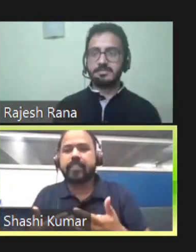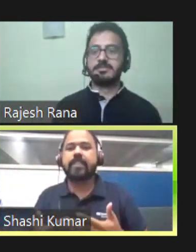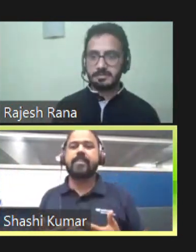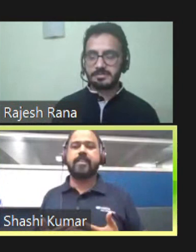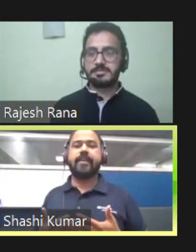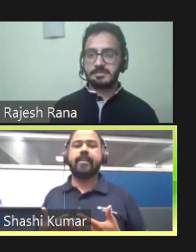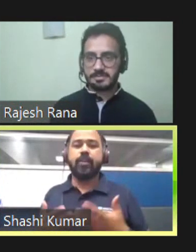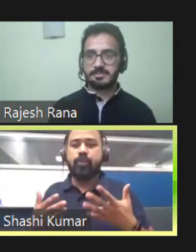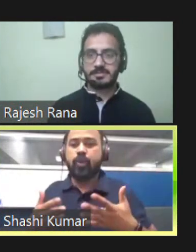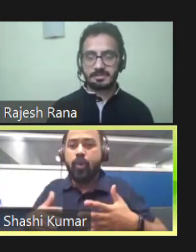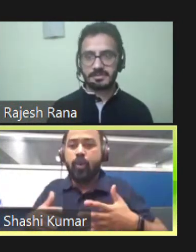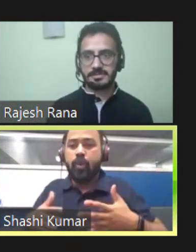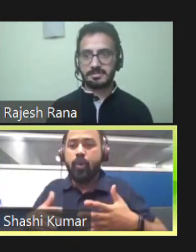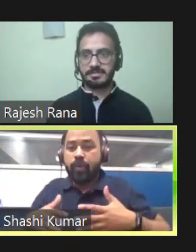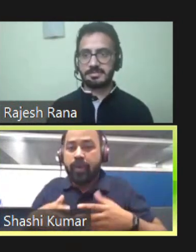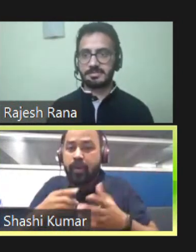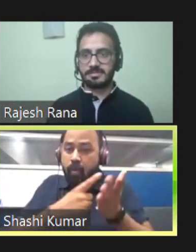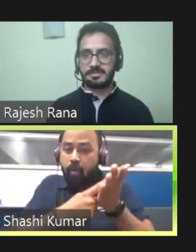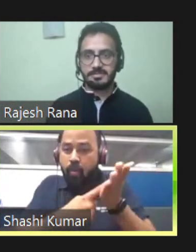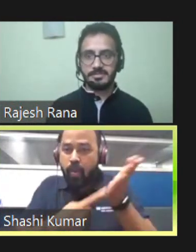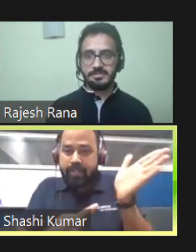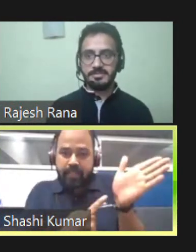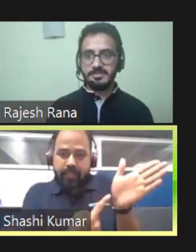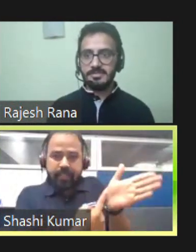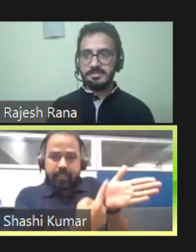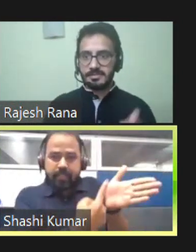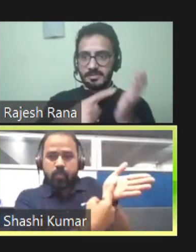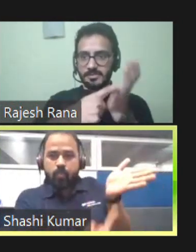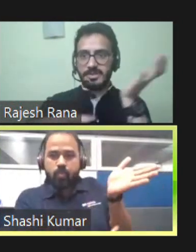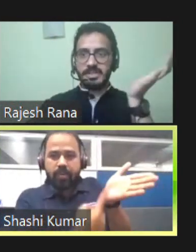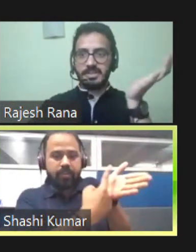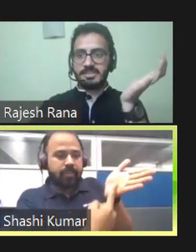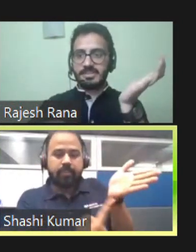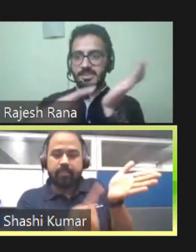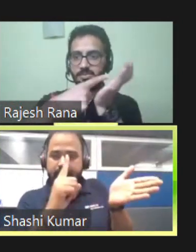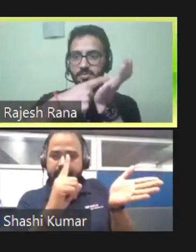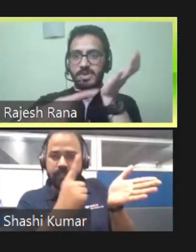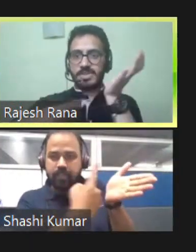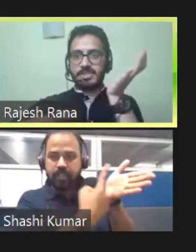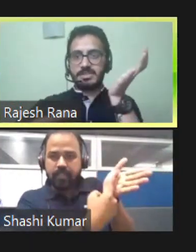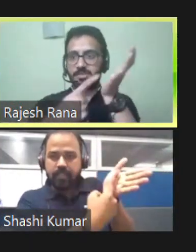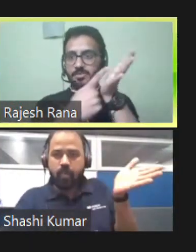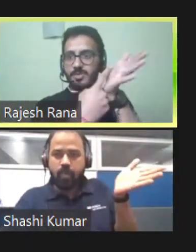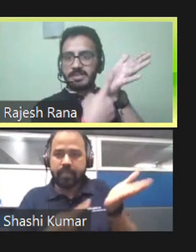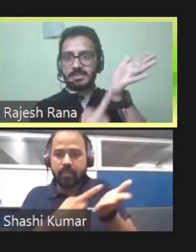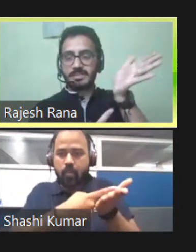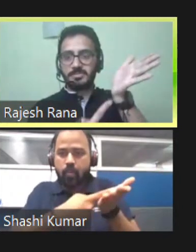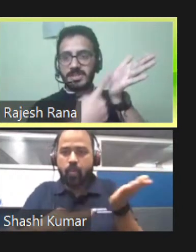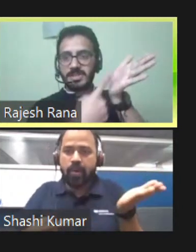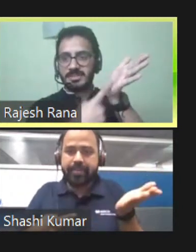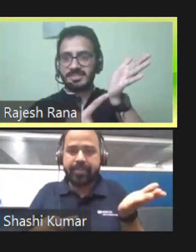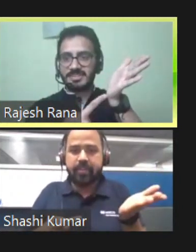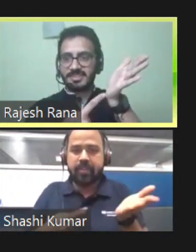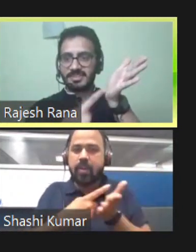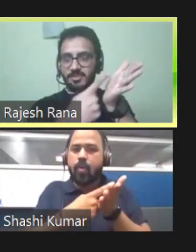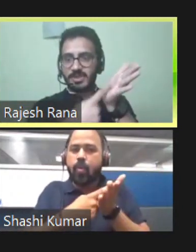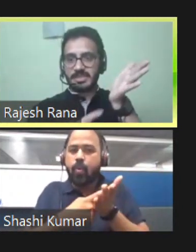message inside. So what is this? What? Right? What? What?